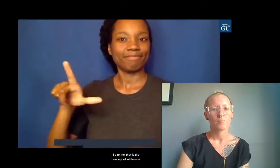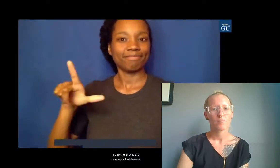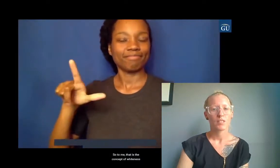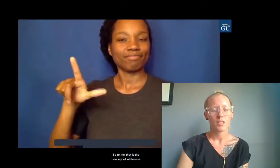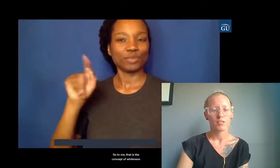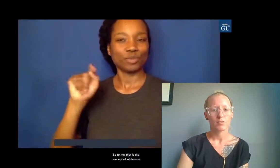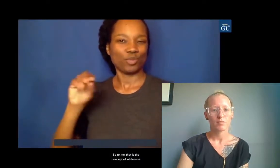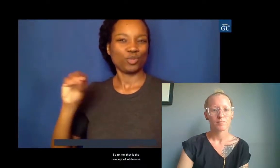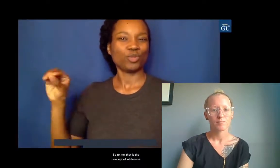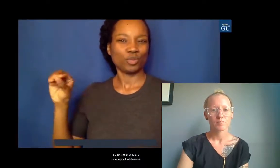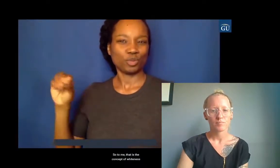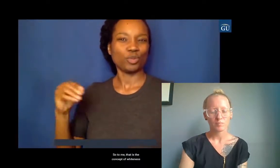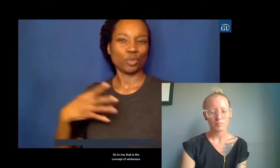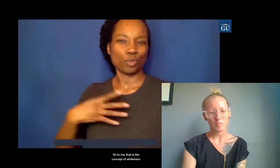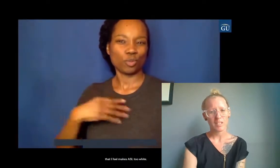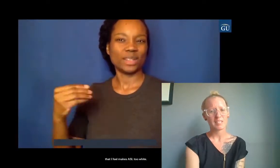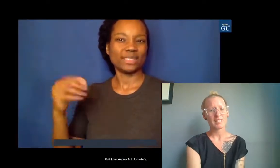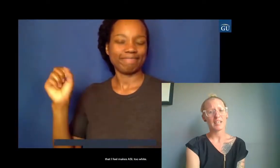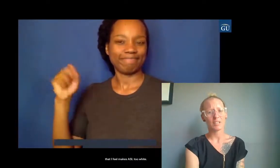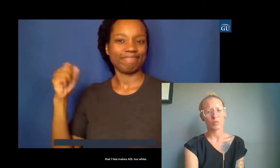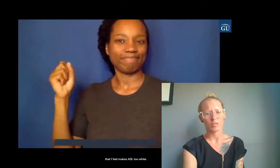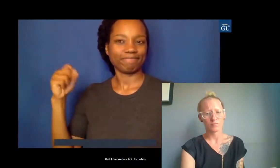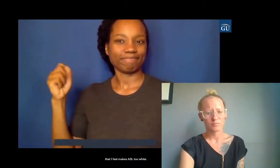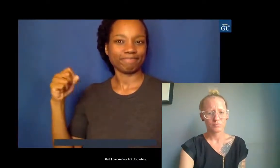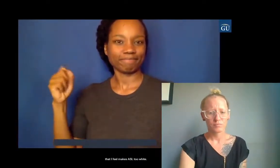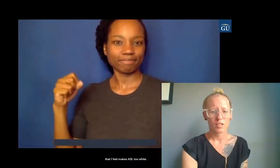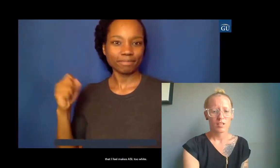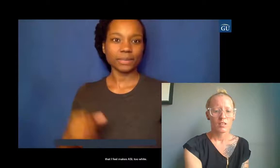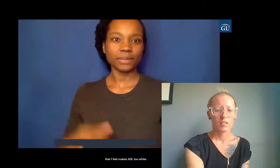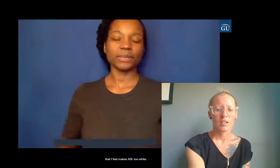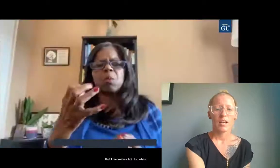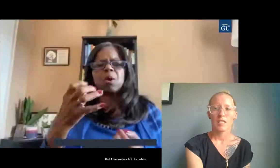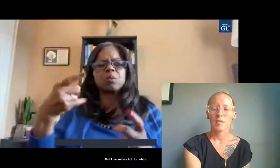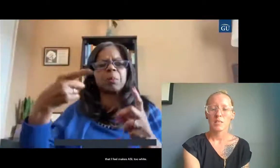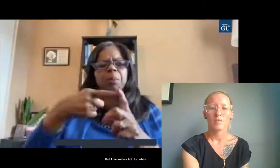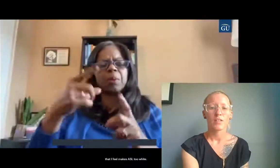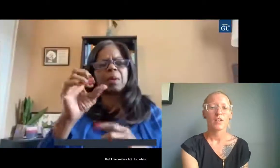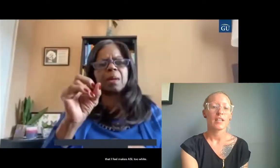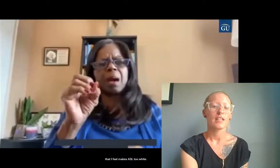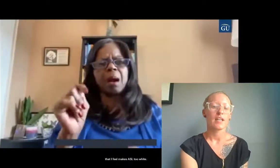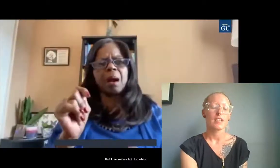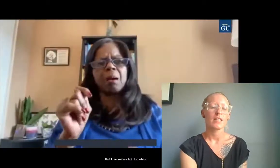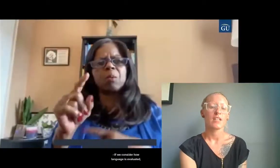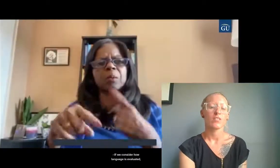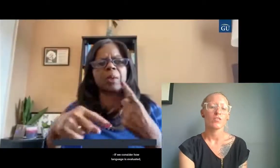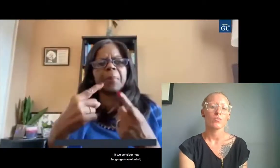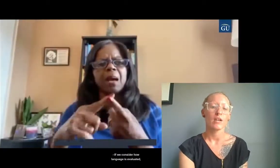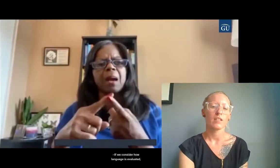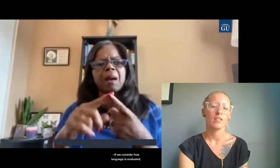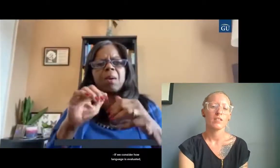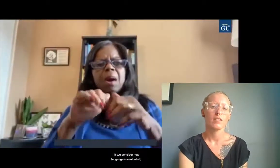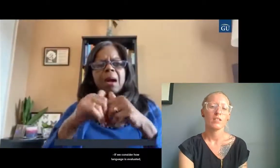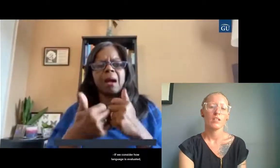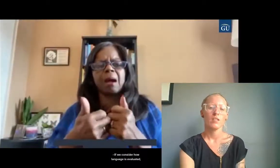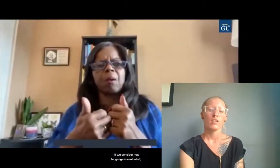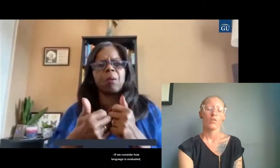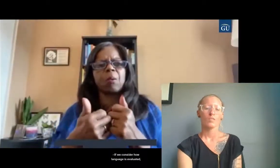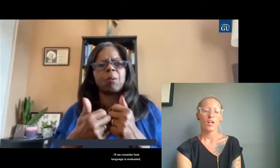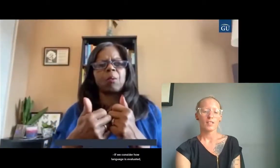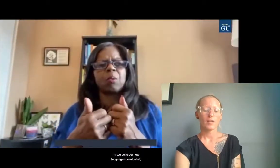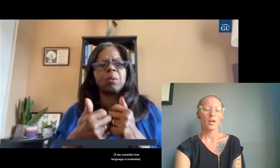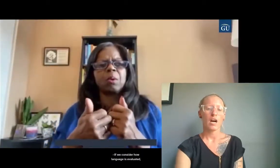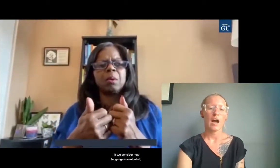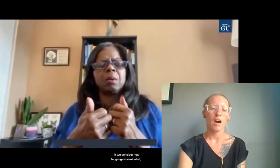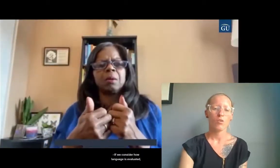more skilled. And it's not equal. And it makes me feel that, yes, ASL is too white.